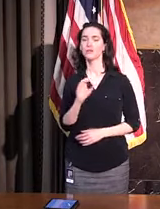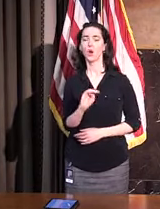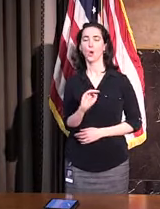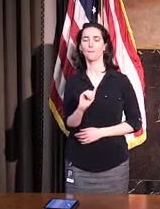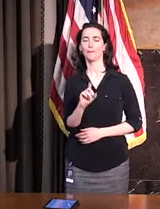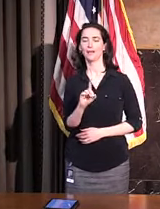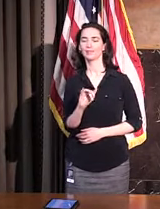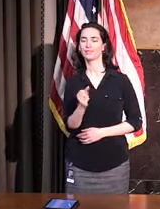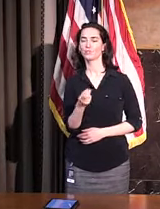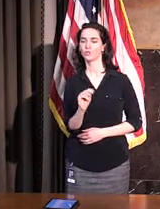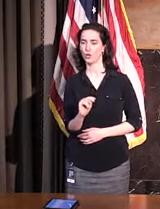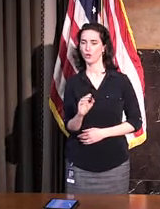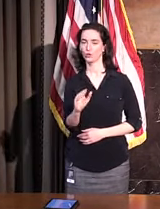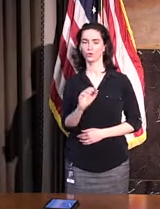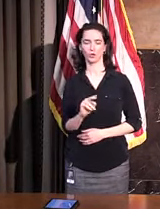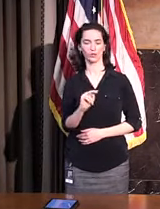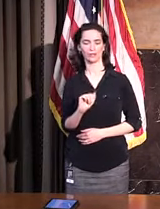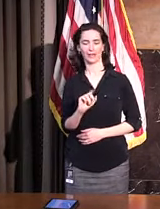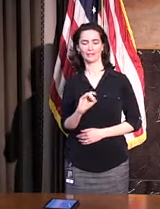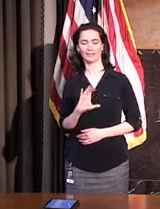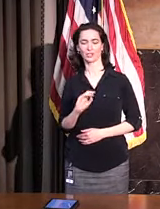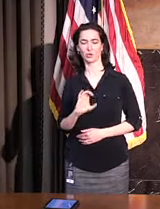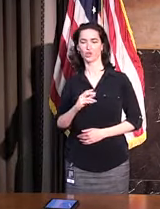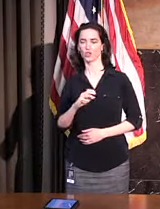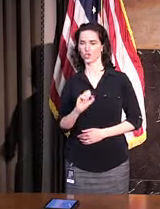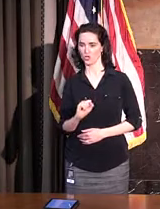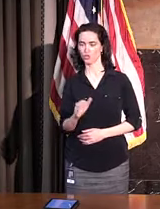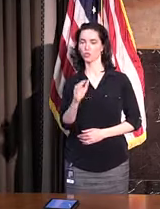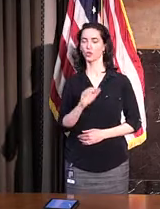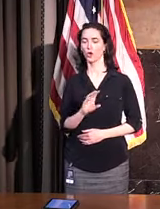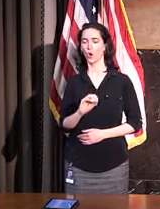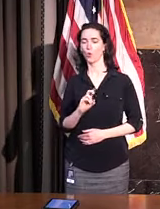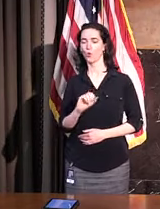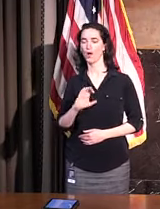Madison, Natchitoches, Ouachita,